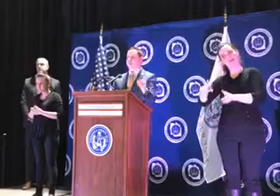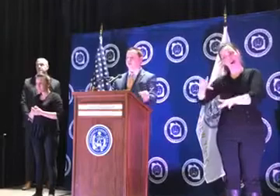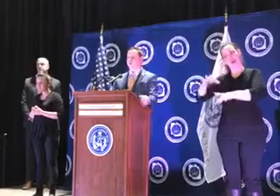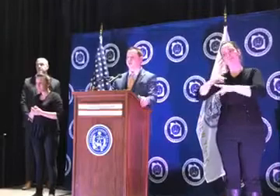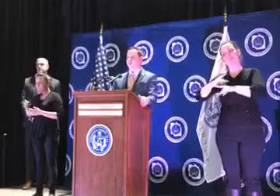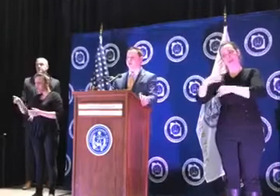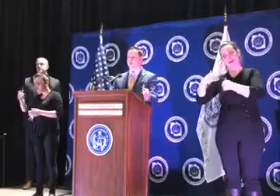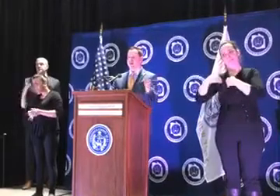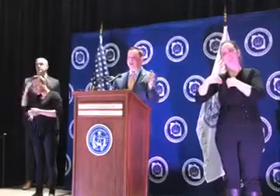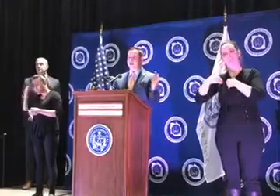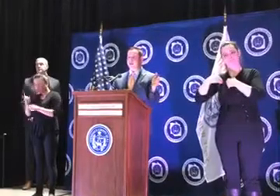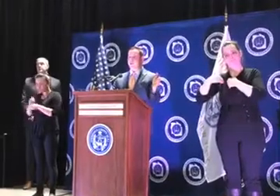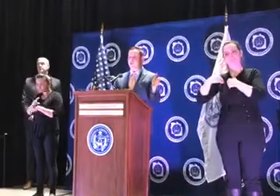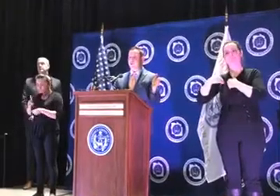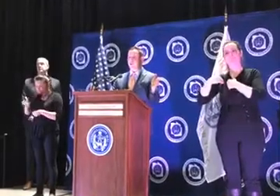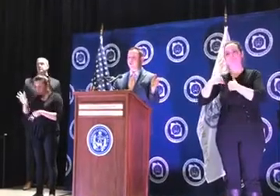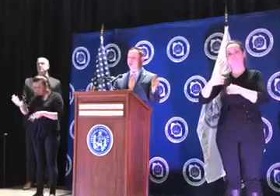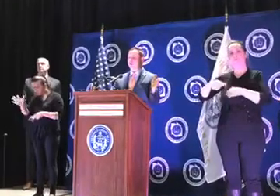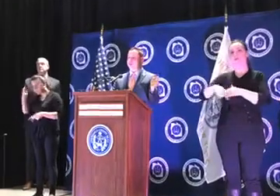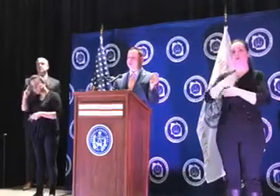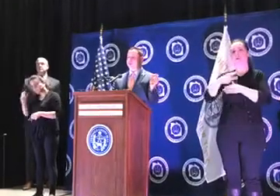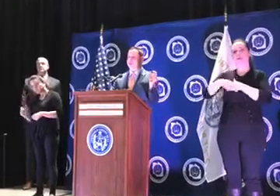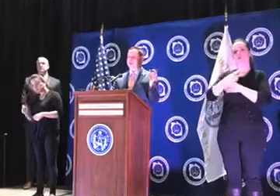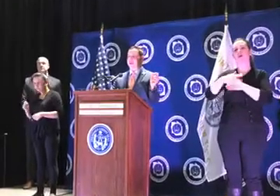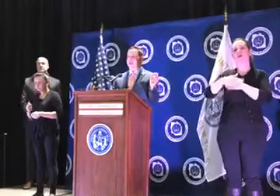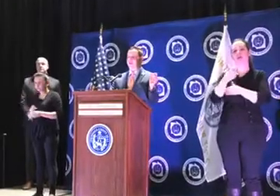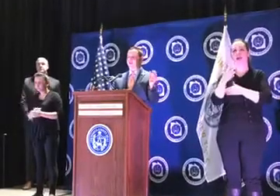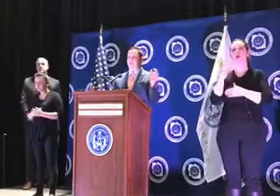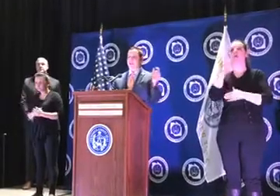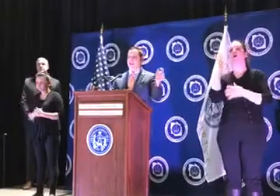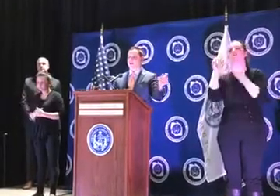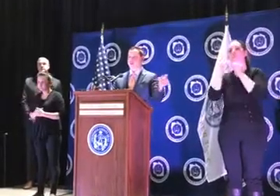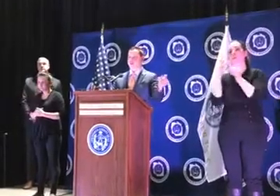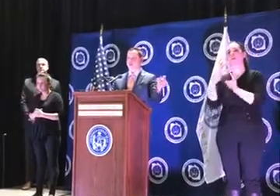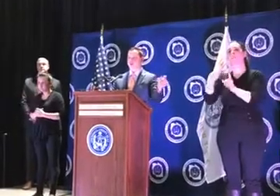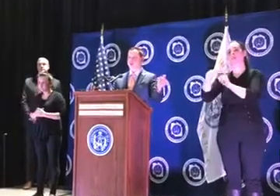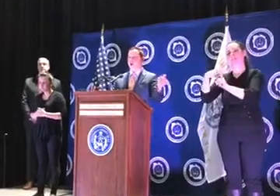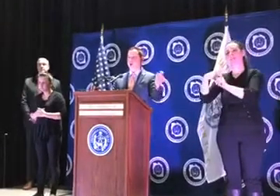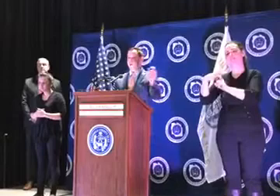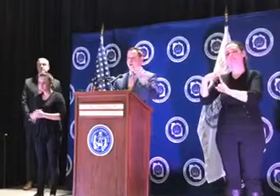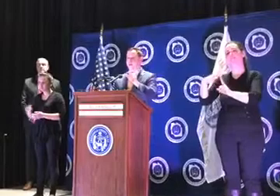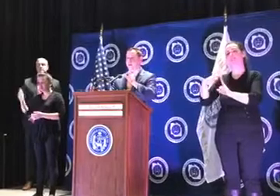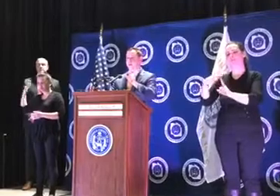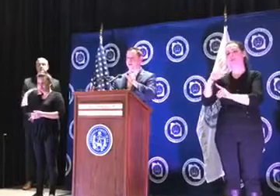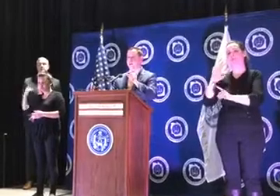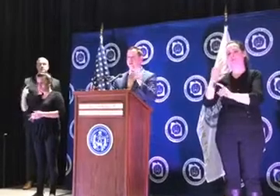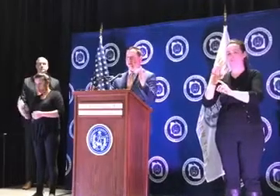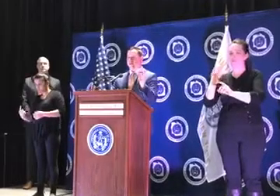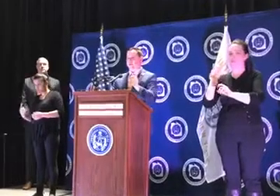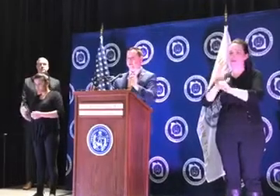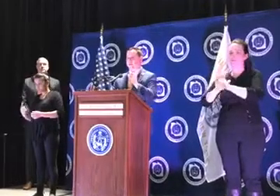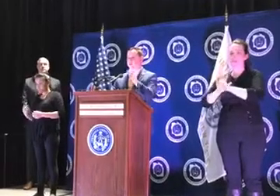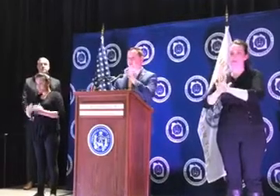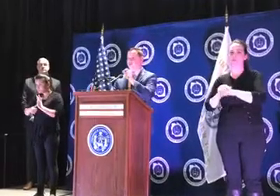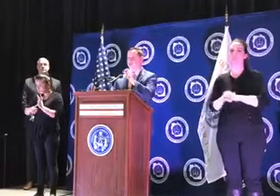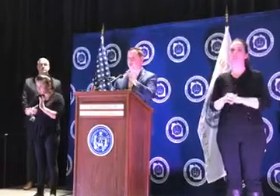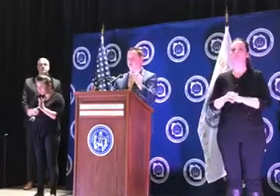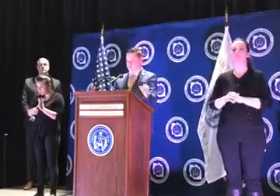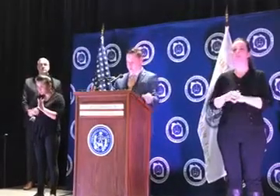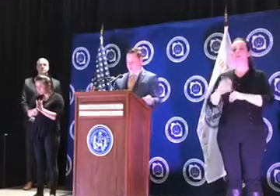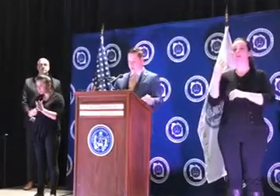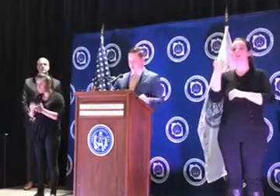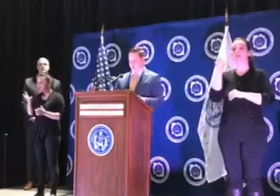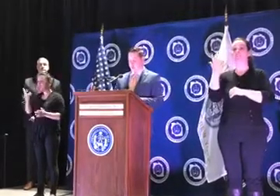over the next few days as some of our robust testing days from last week are going to be coming in later today and